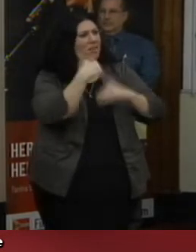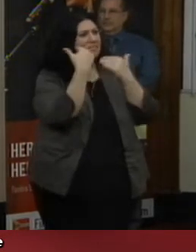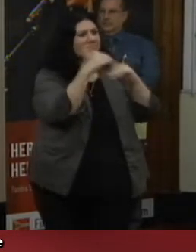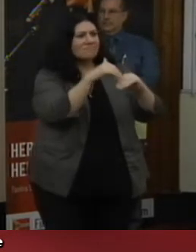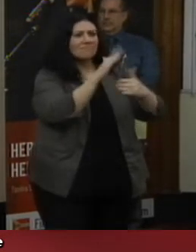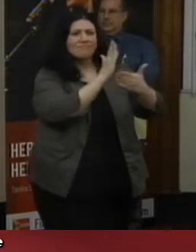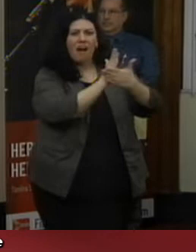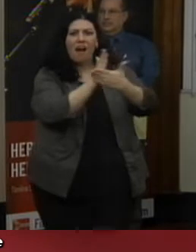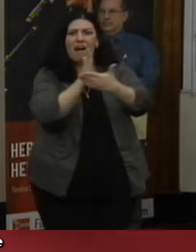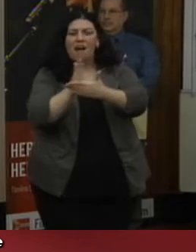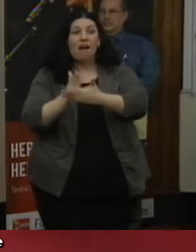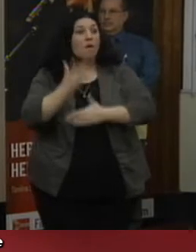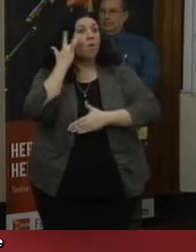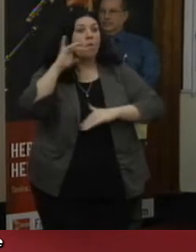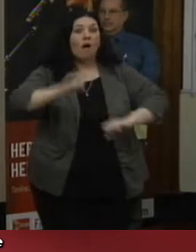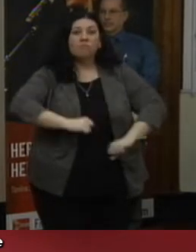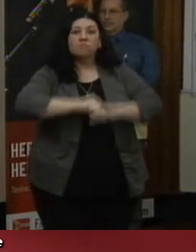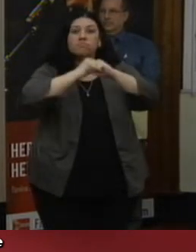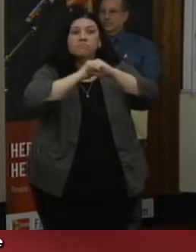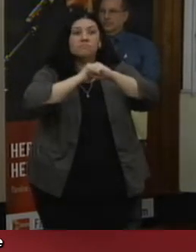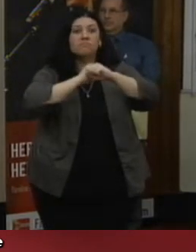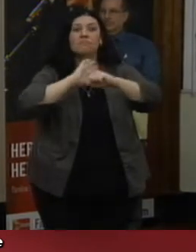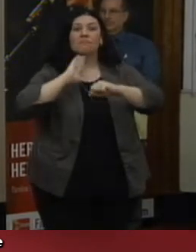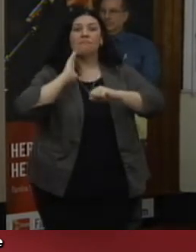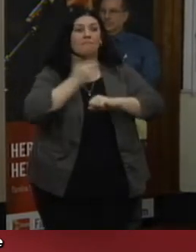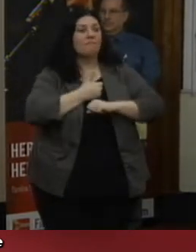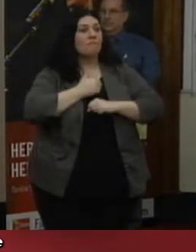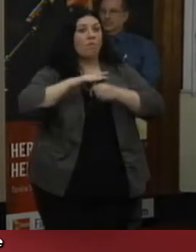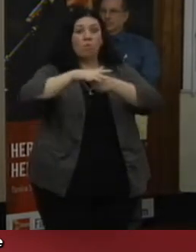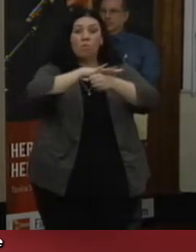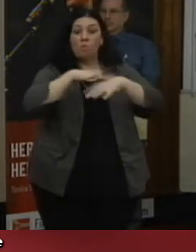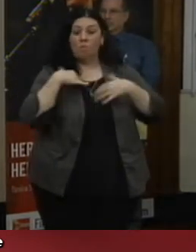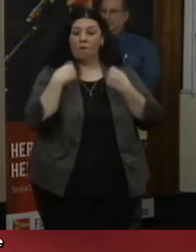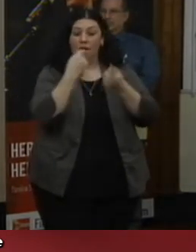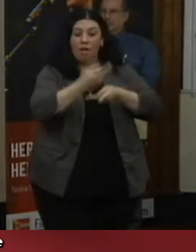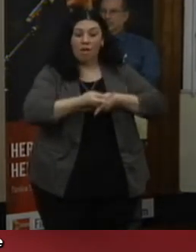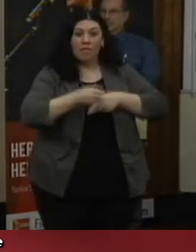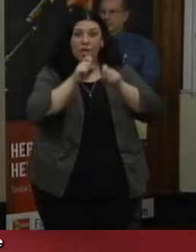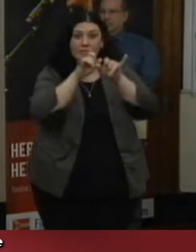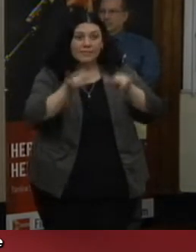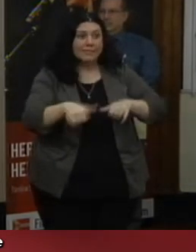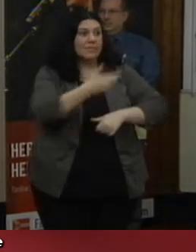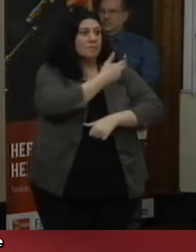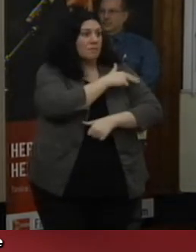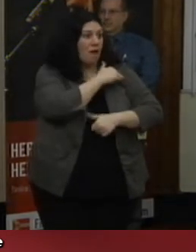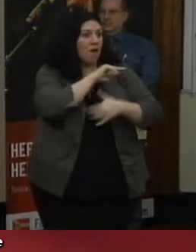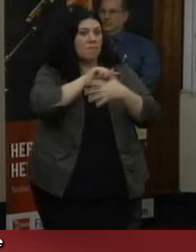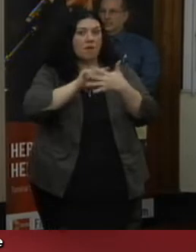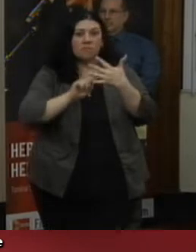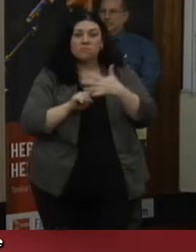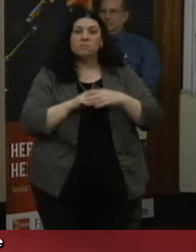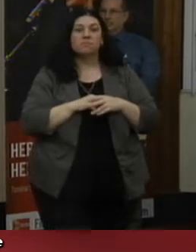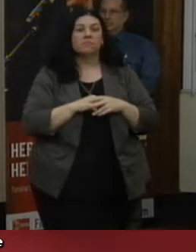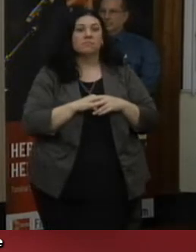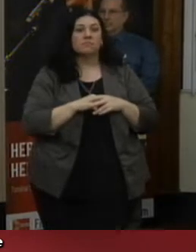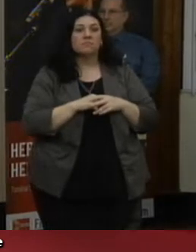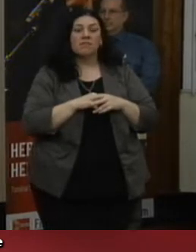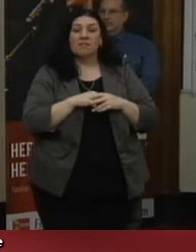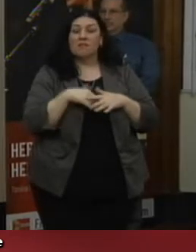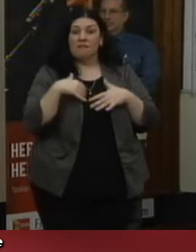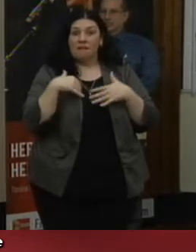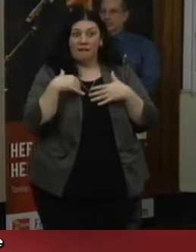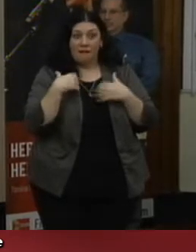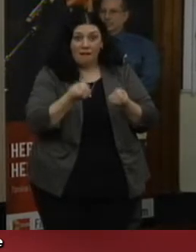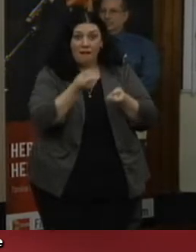so that we can safeguard our local healthcare systems, so that we can safeguard healthcare